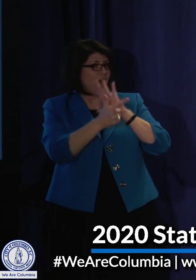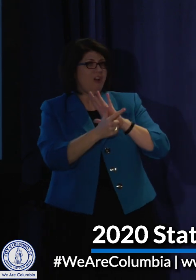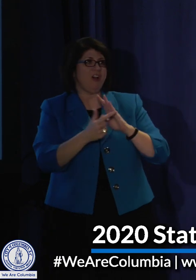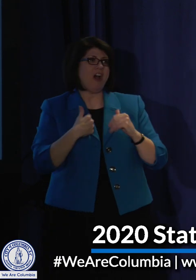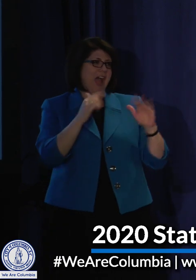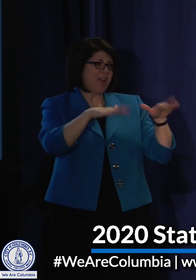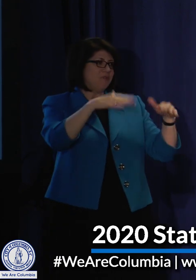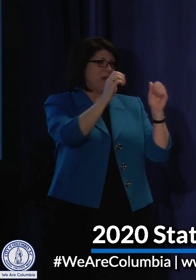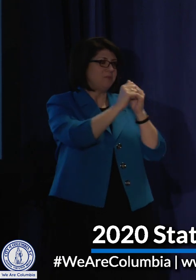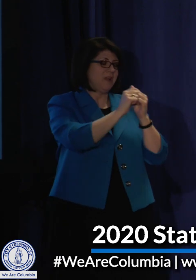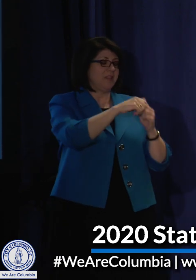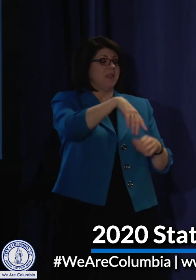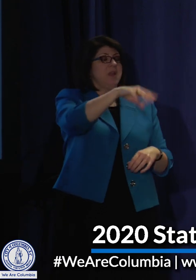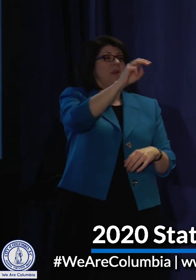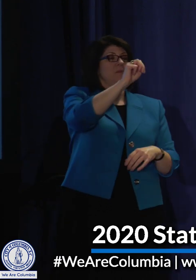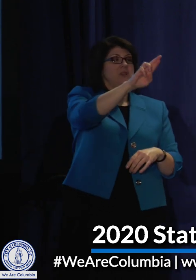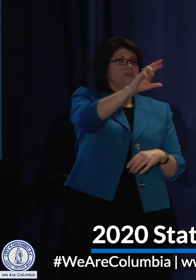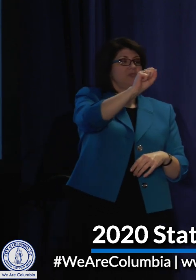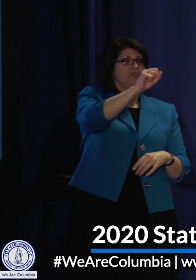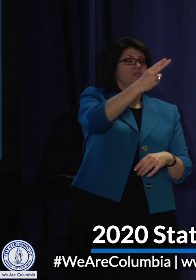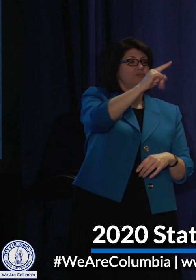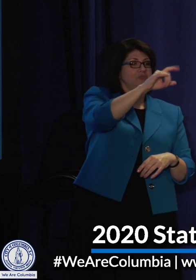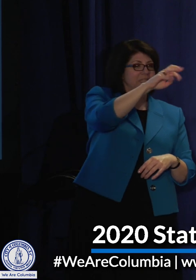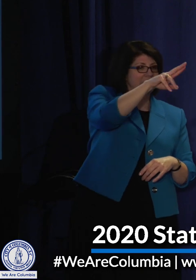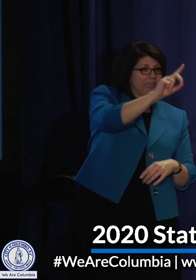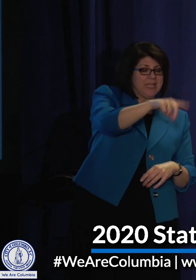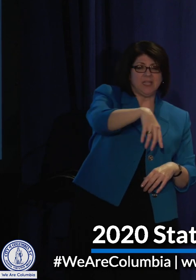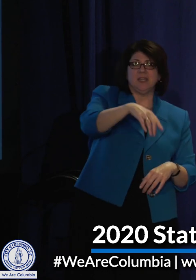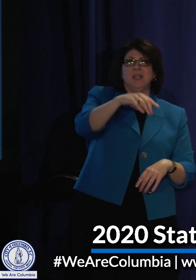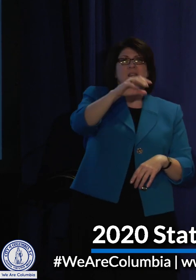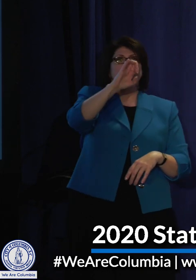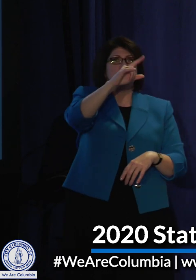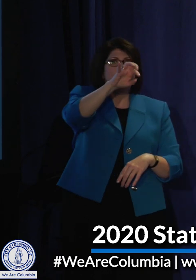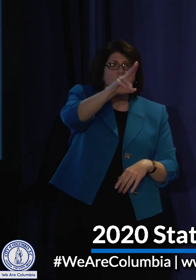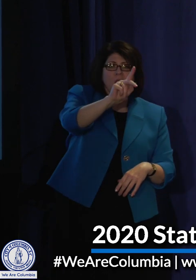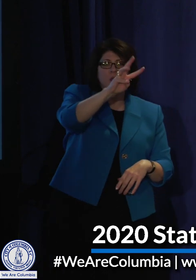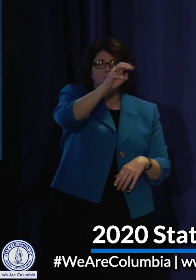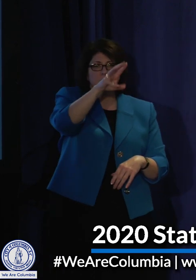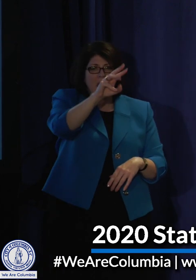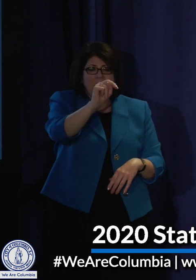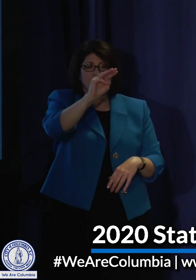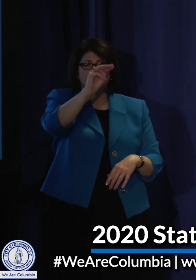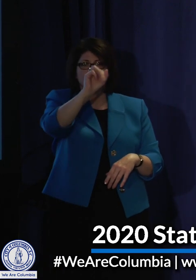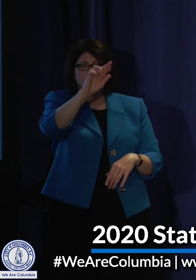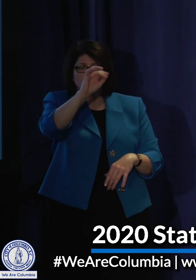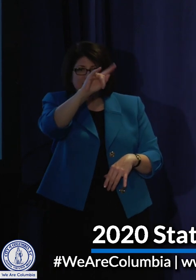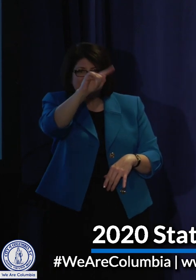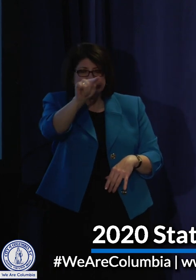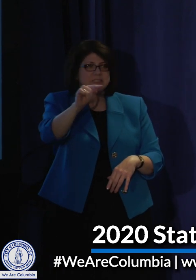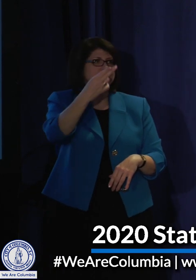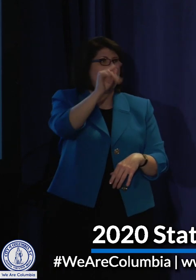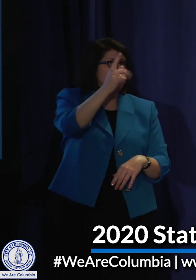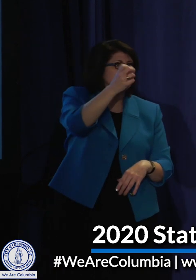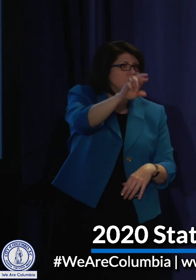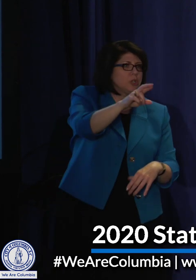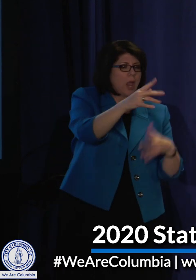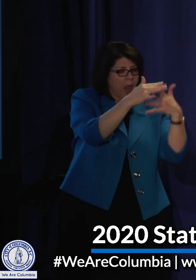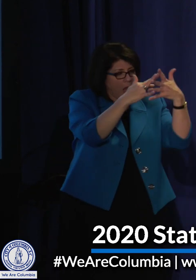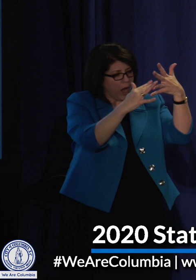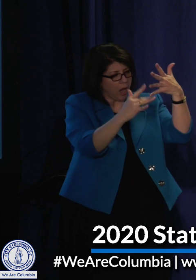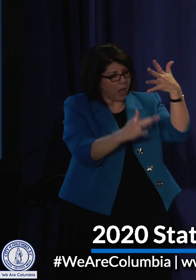up with Mr. Strickland and Mr. Souffrant, Mr. Clark, Mr. Brown, Mr. Red, Mr. Mortiz, Mr. Hunter, and the list